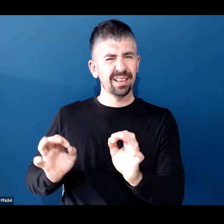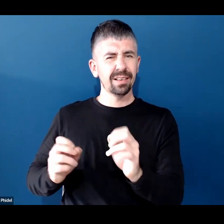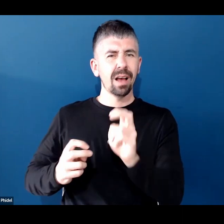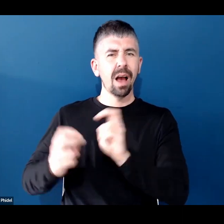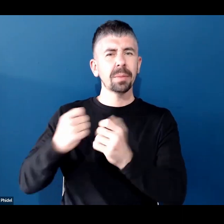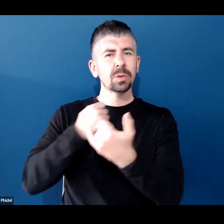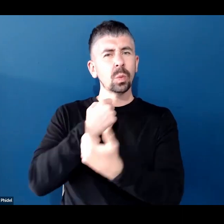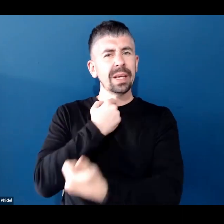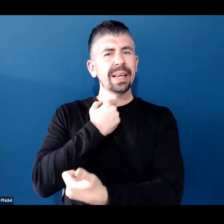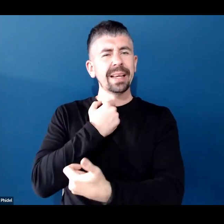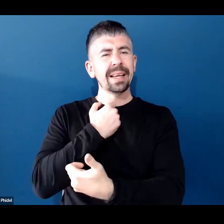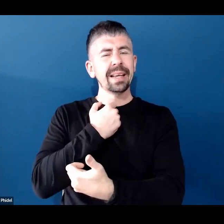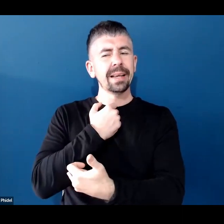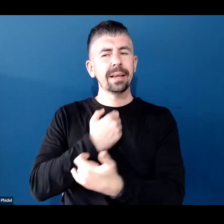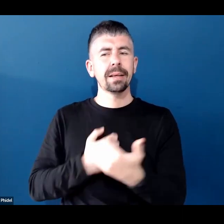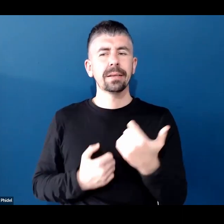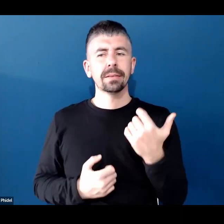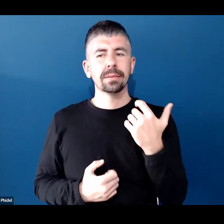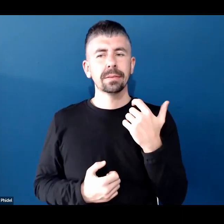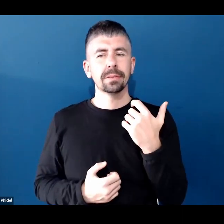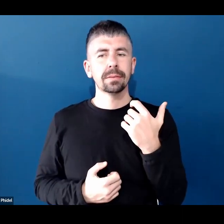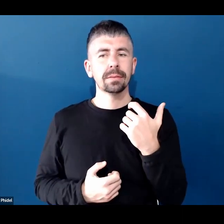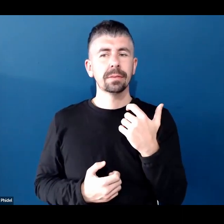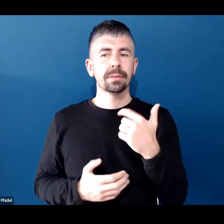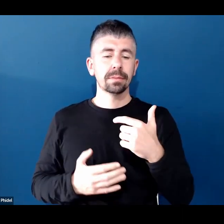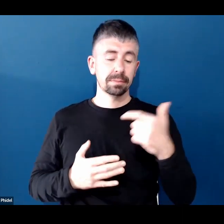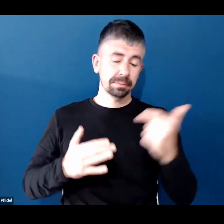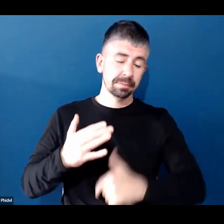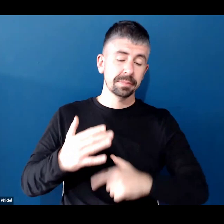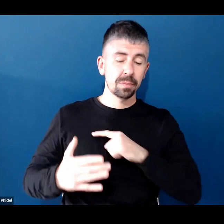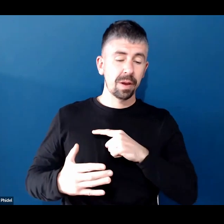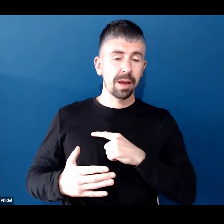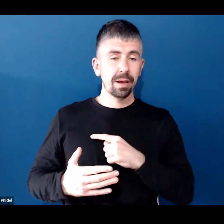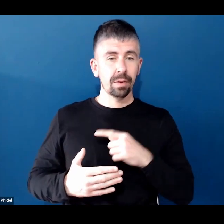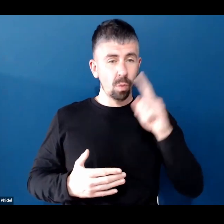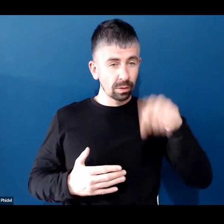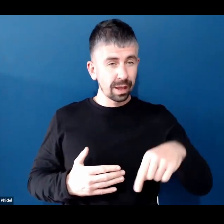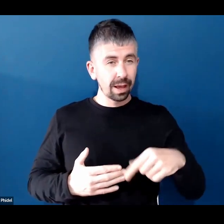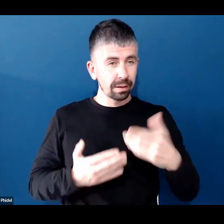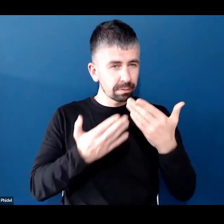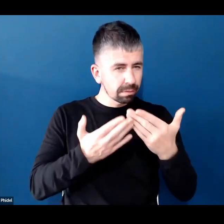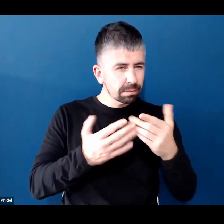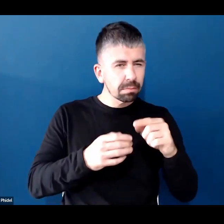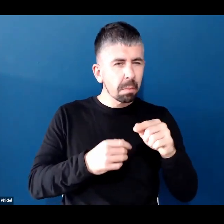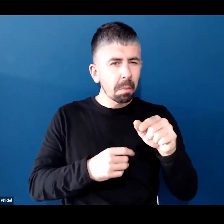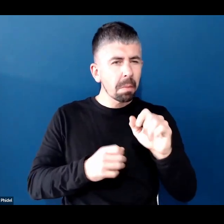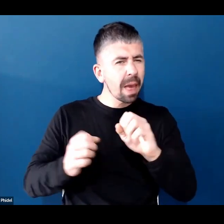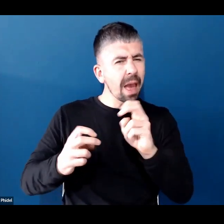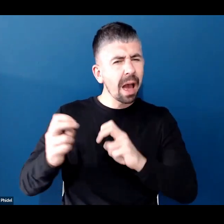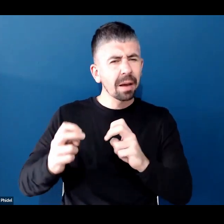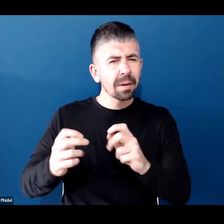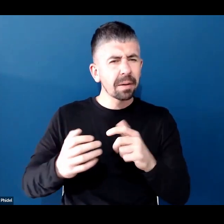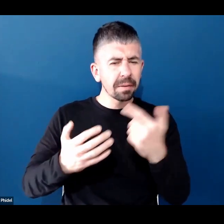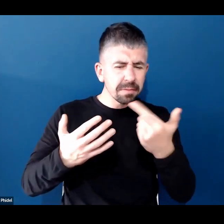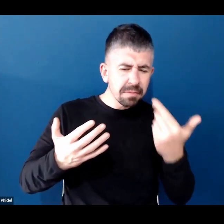pocus. Like, it's really, and I've been to the bottom of this because I spent a huge chunk of my day actually just dissecting their argument, looking at